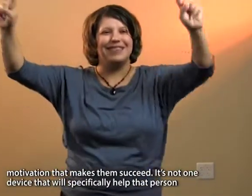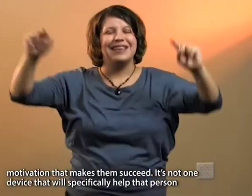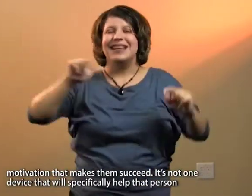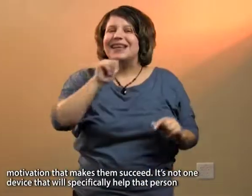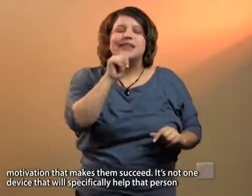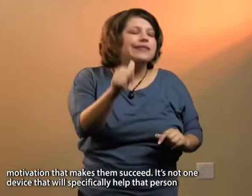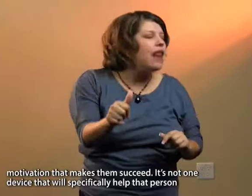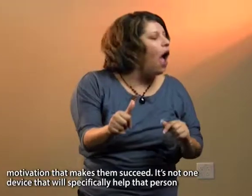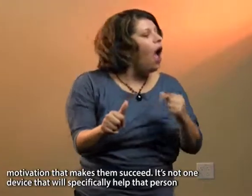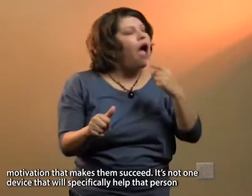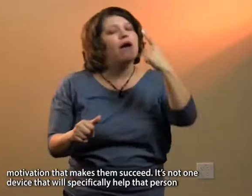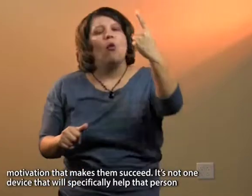succeed